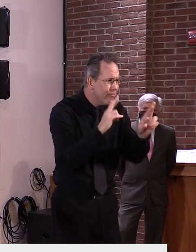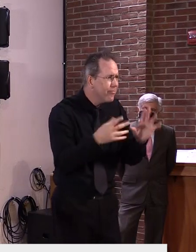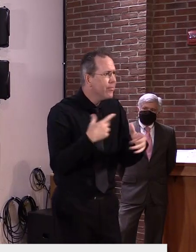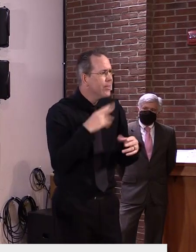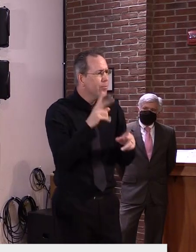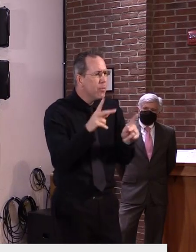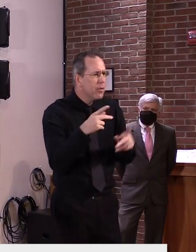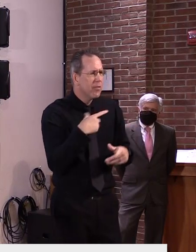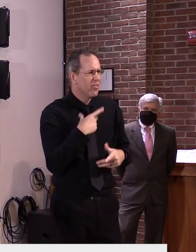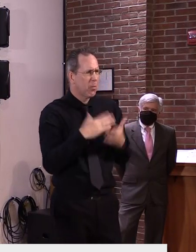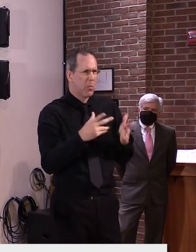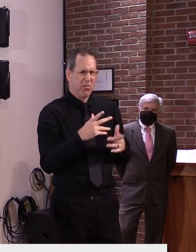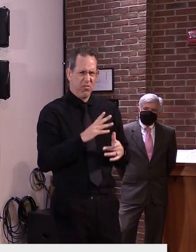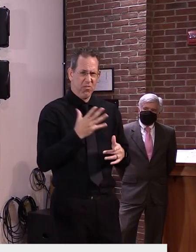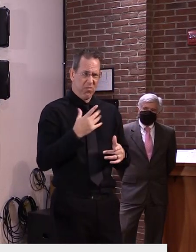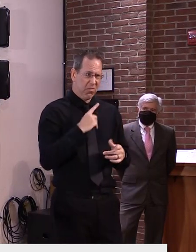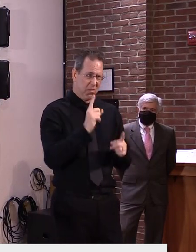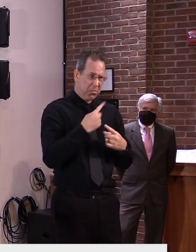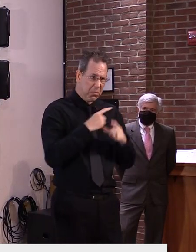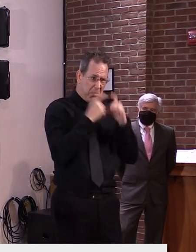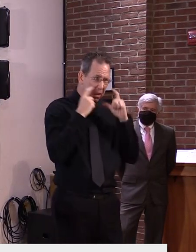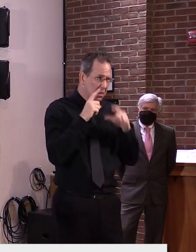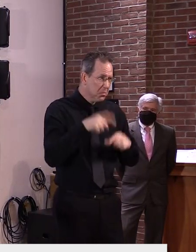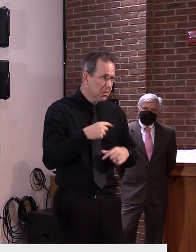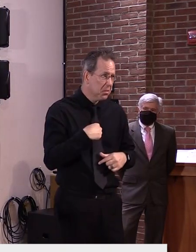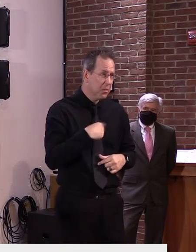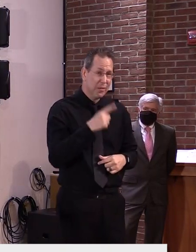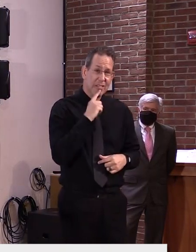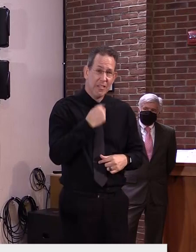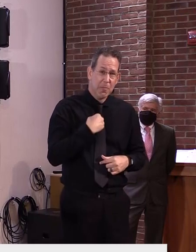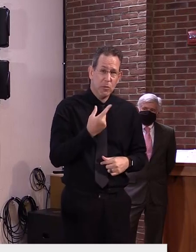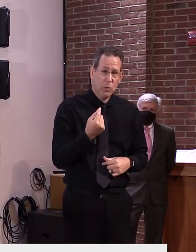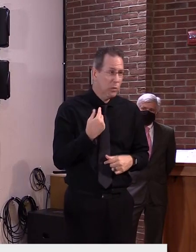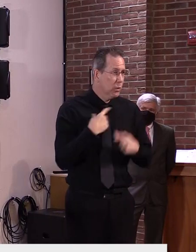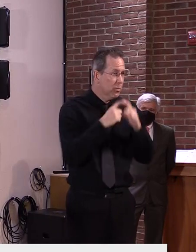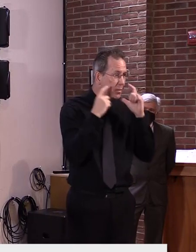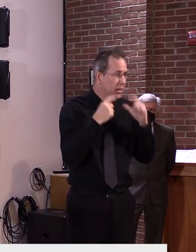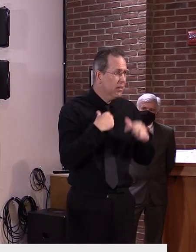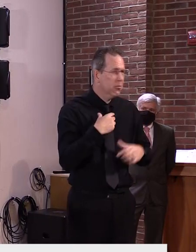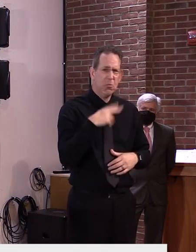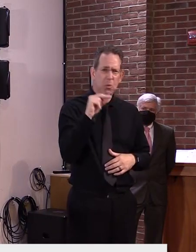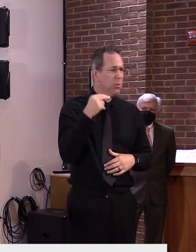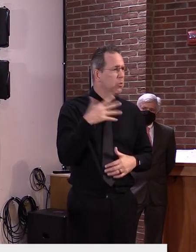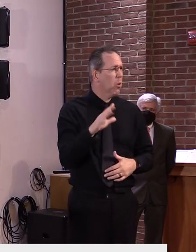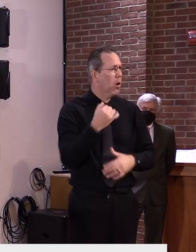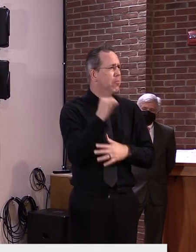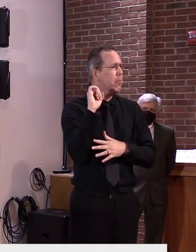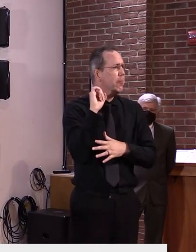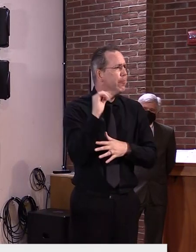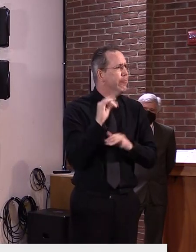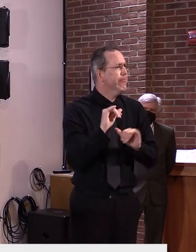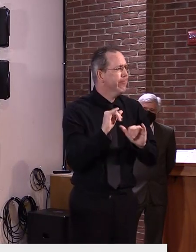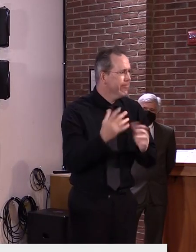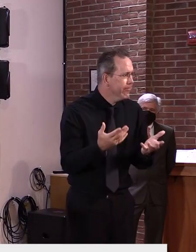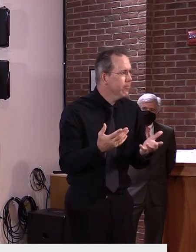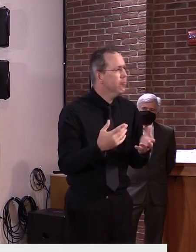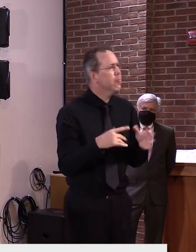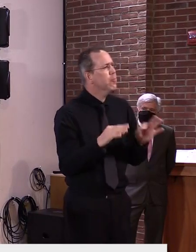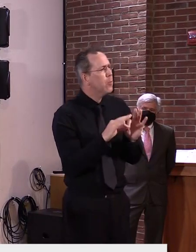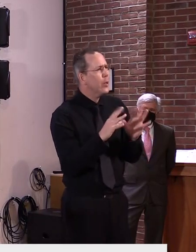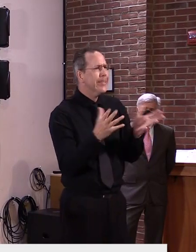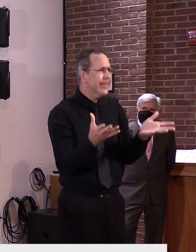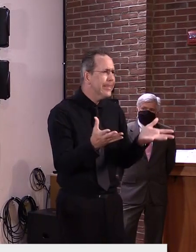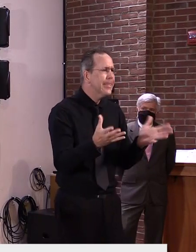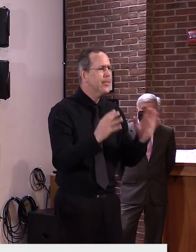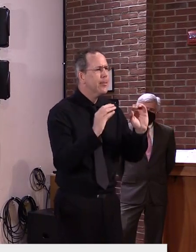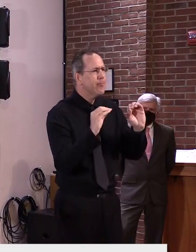bristle at the prospect of the government telling them do something again. Educating gives us better compliance,